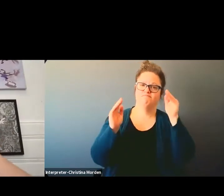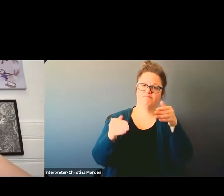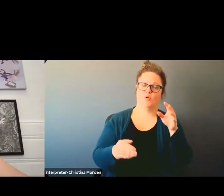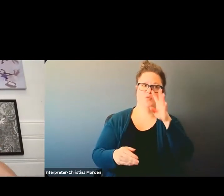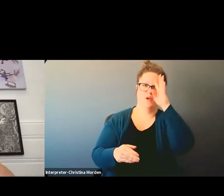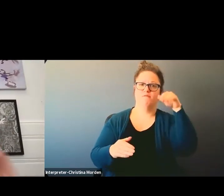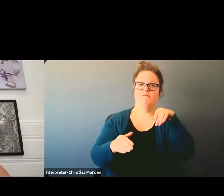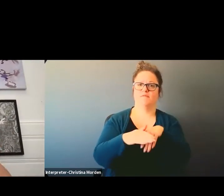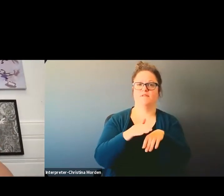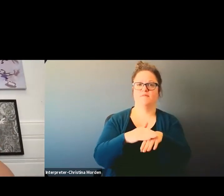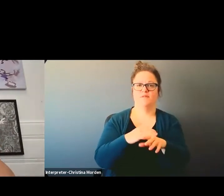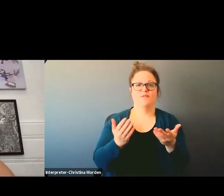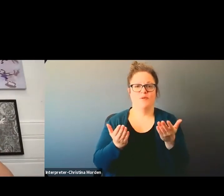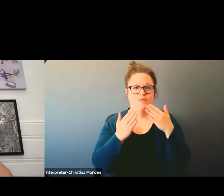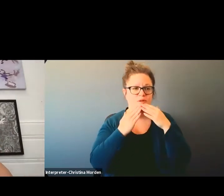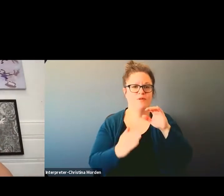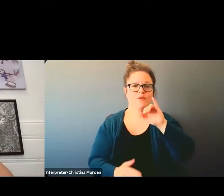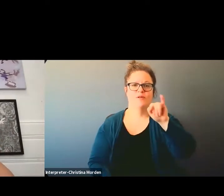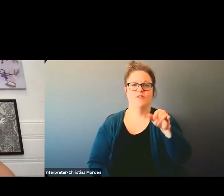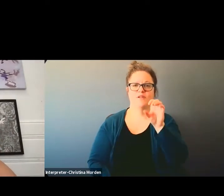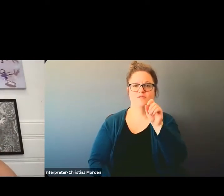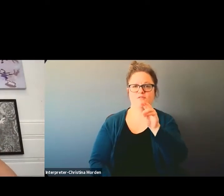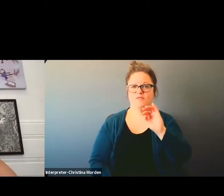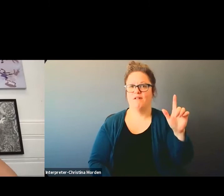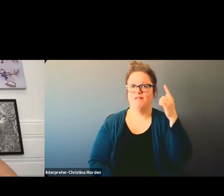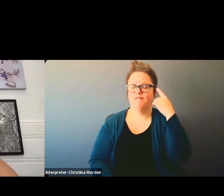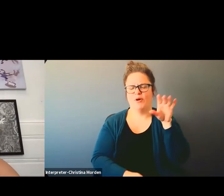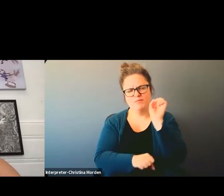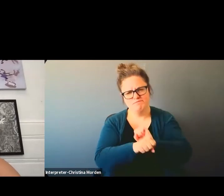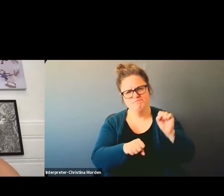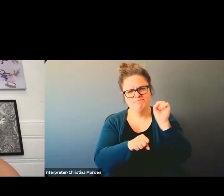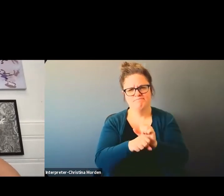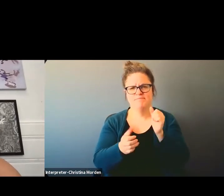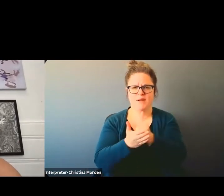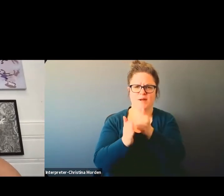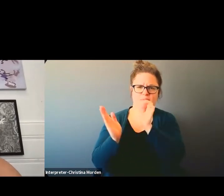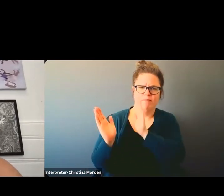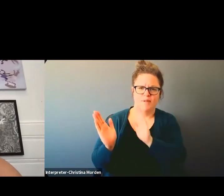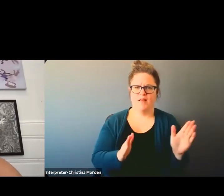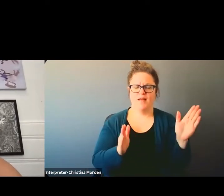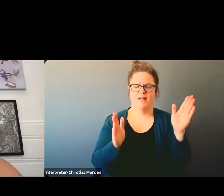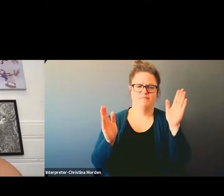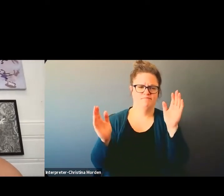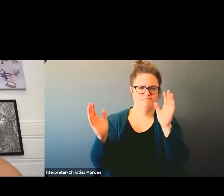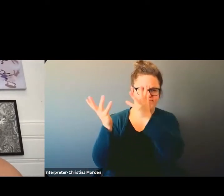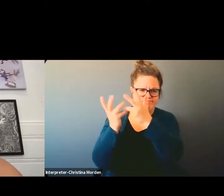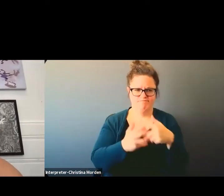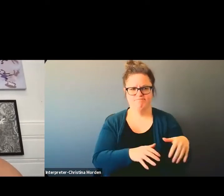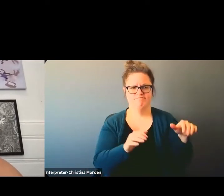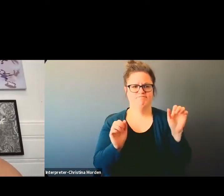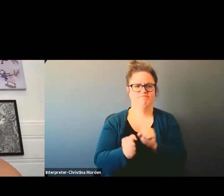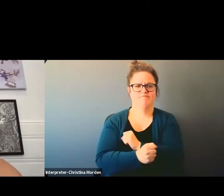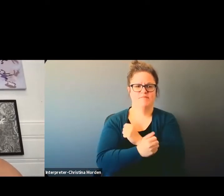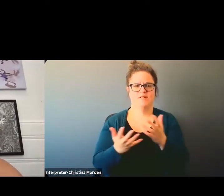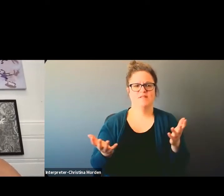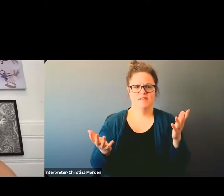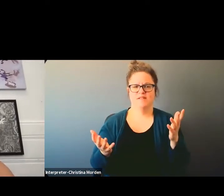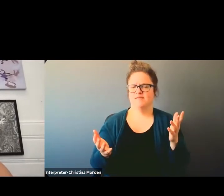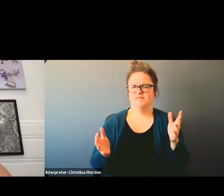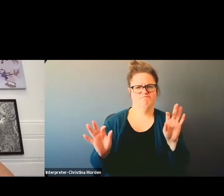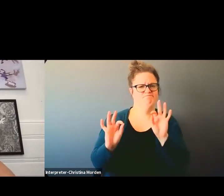big thank you to Jenel for all your hard work helping planning and organizing the series. It's been